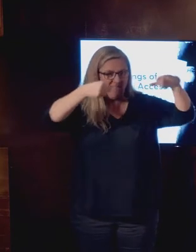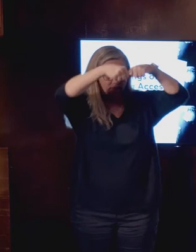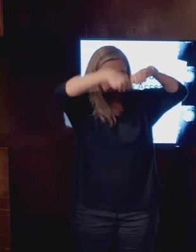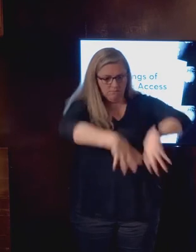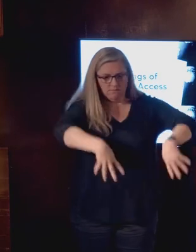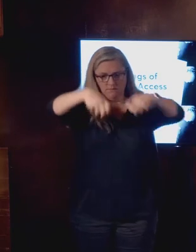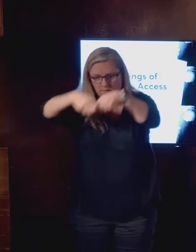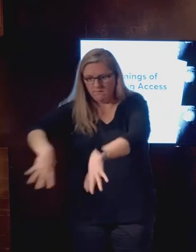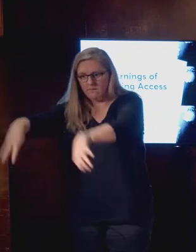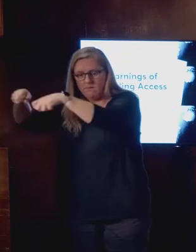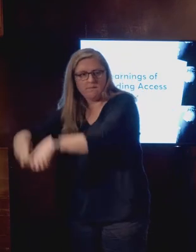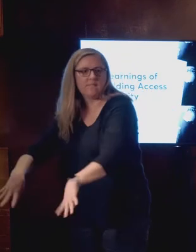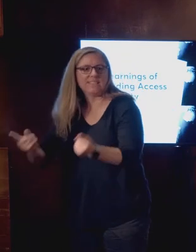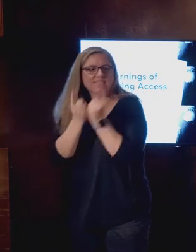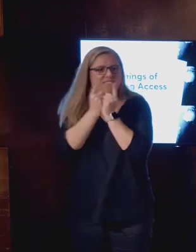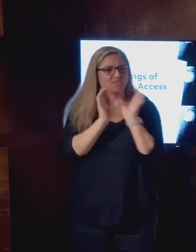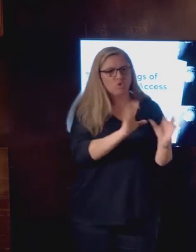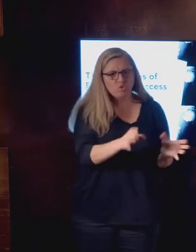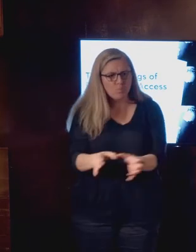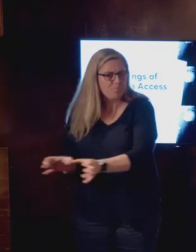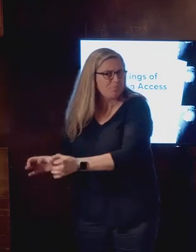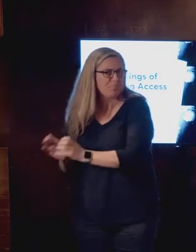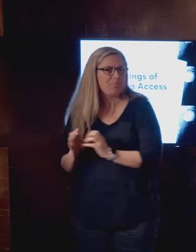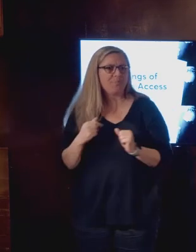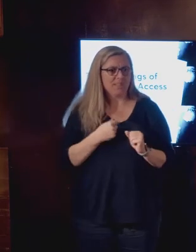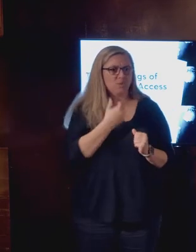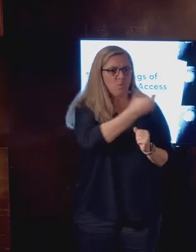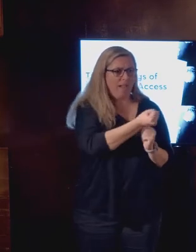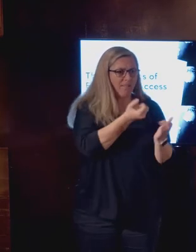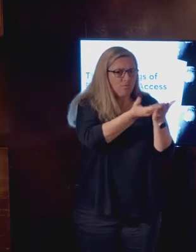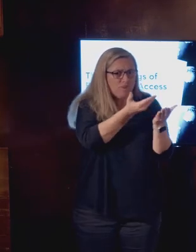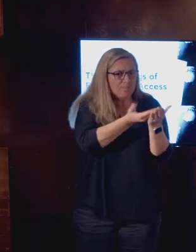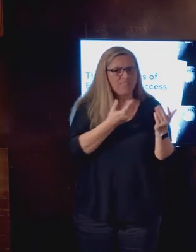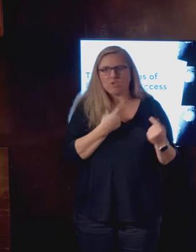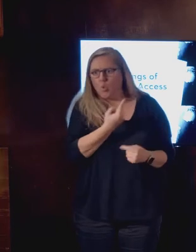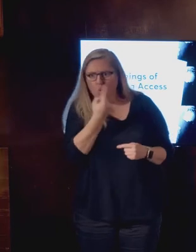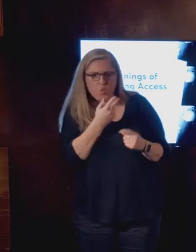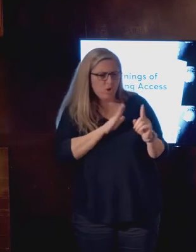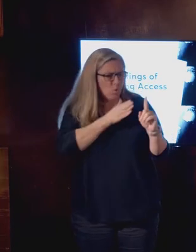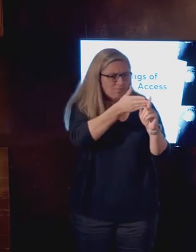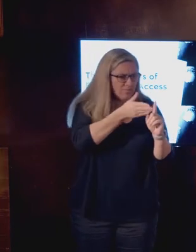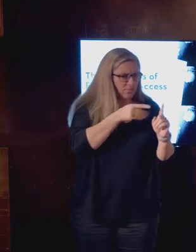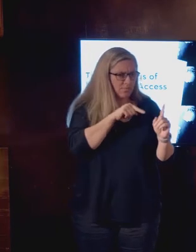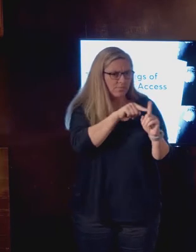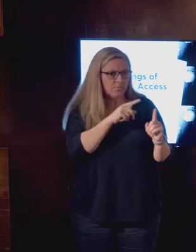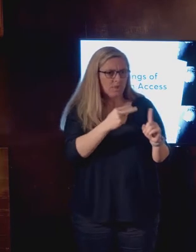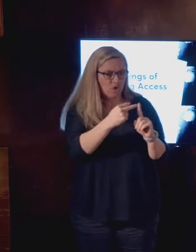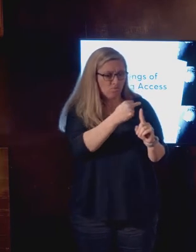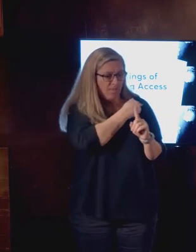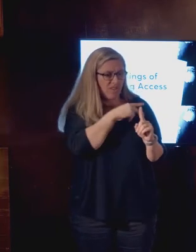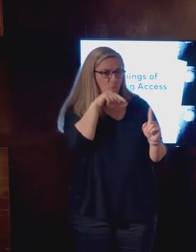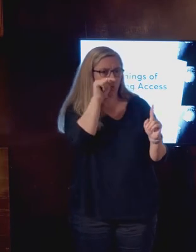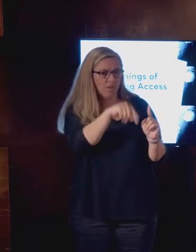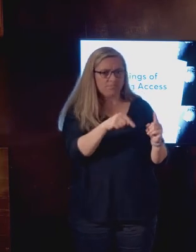you have any recommendations of people that we could approach within that community that could, you know, review a show at